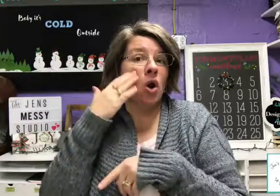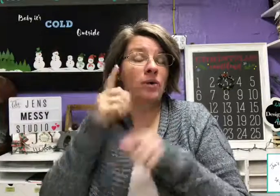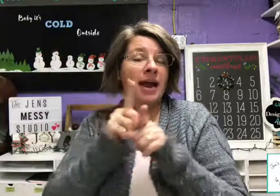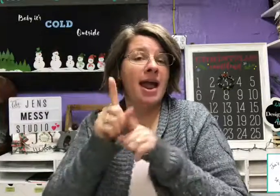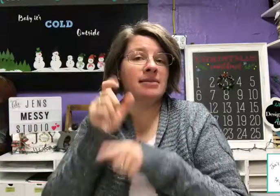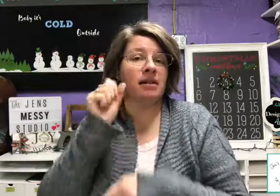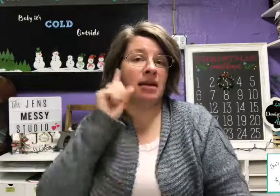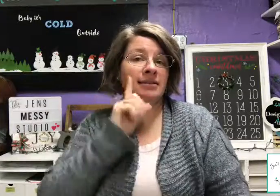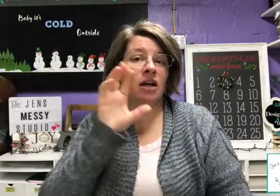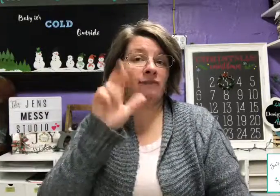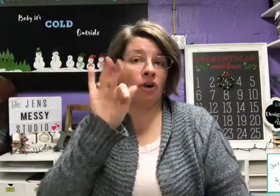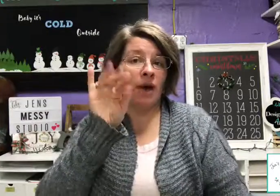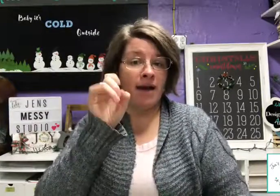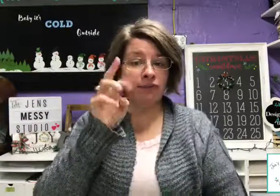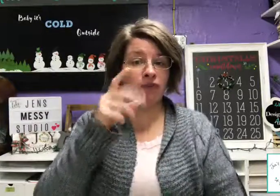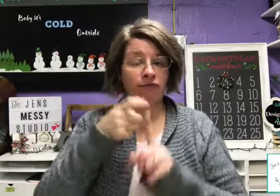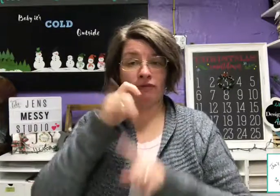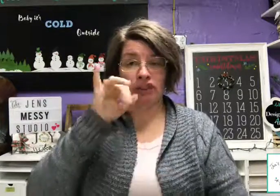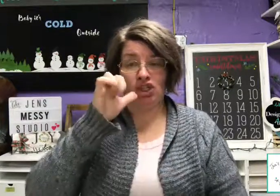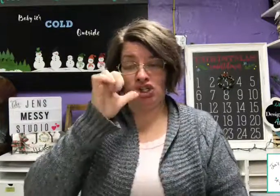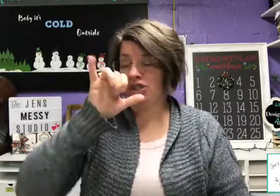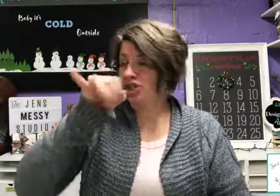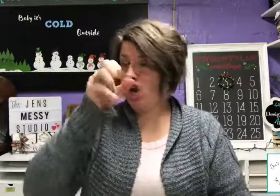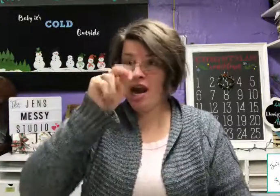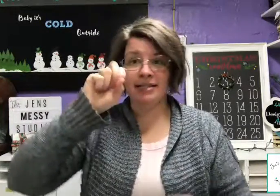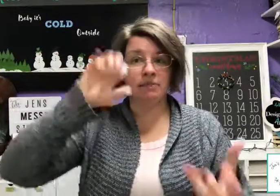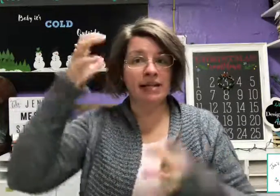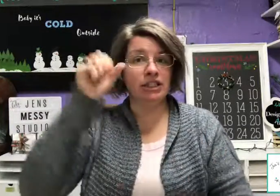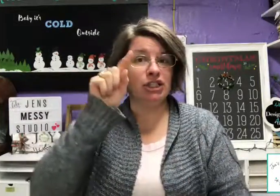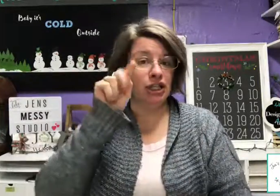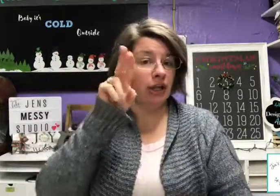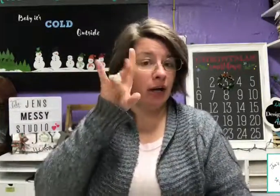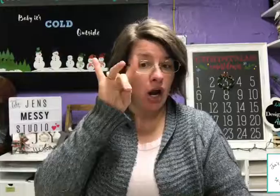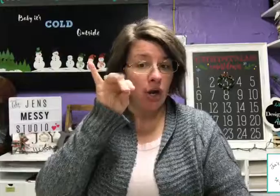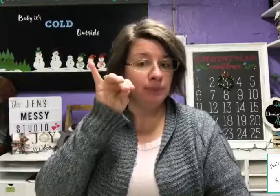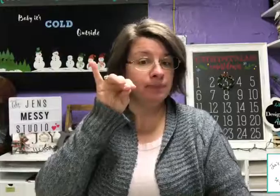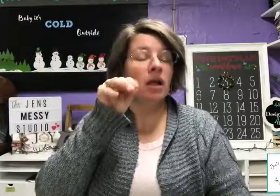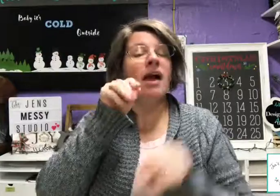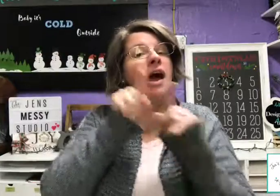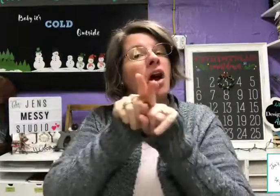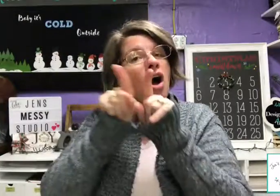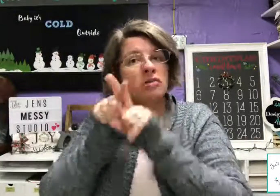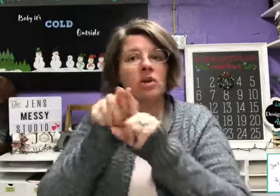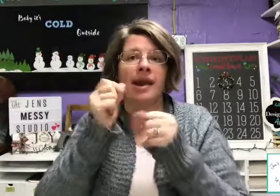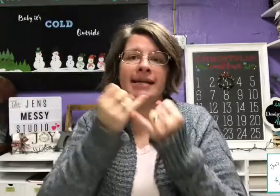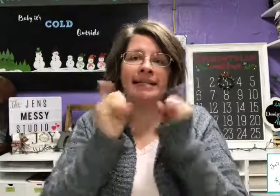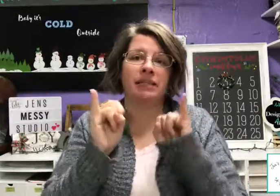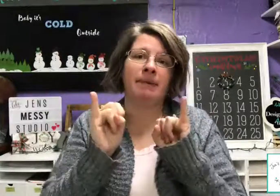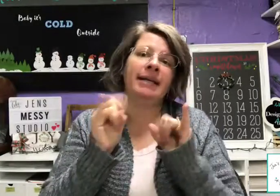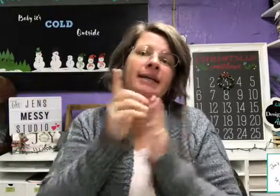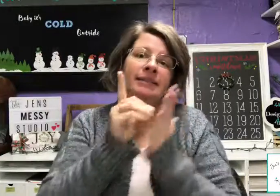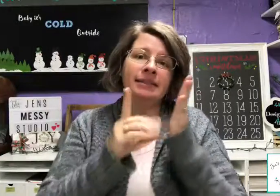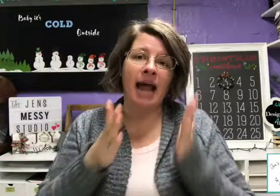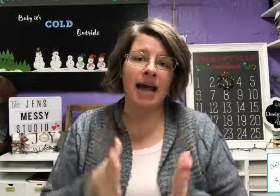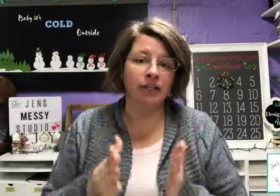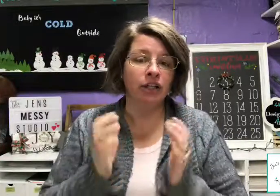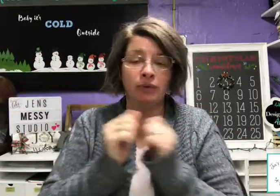known as a self-crafter for cheese making cheetos, and also an independent designer